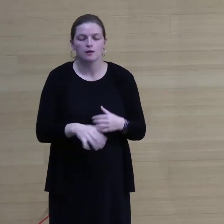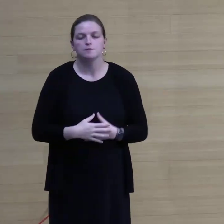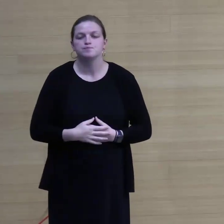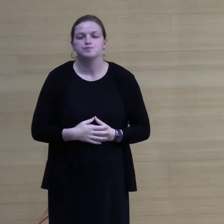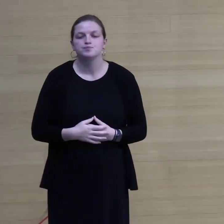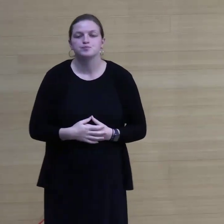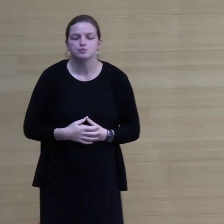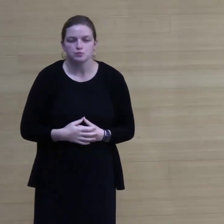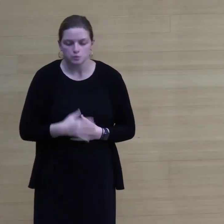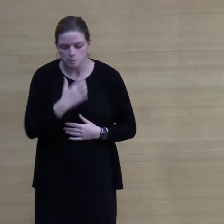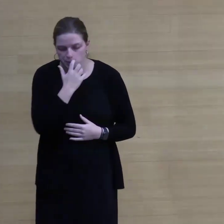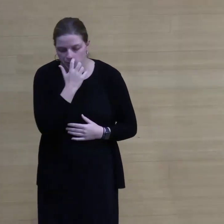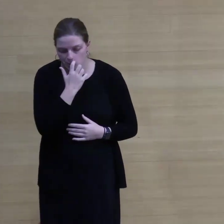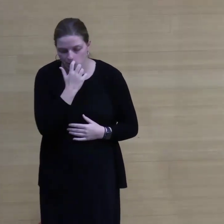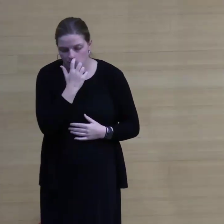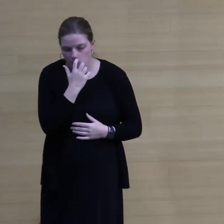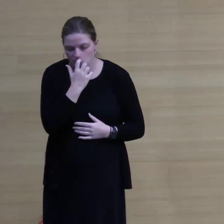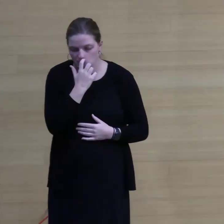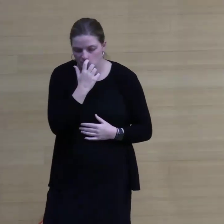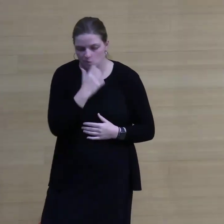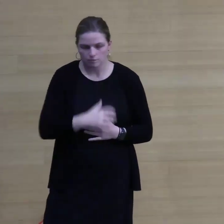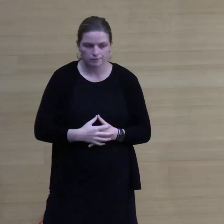You know, I think